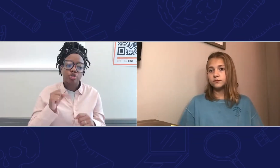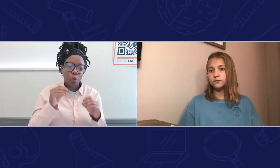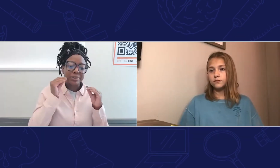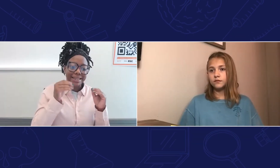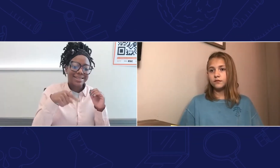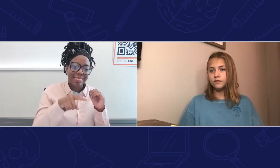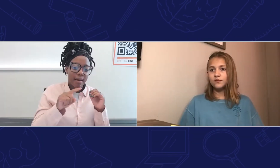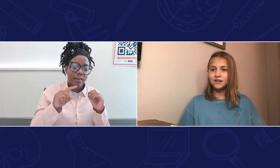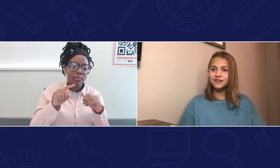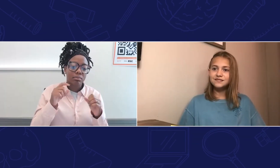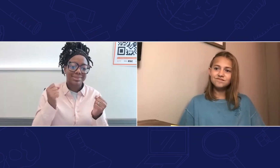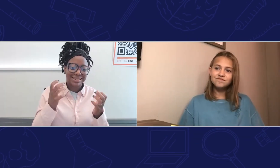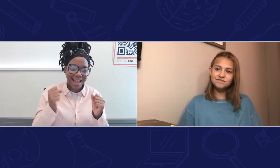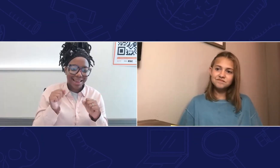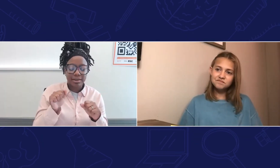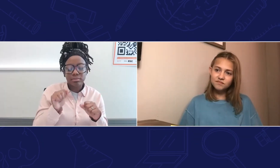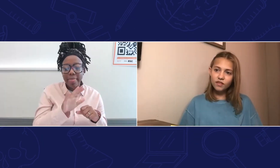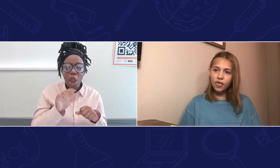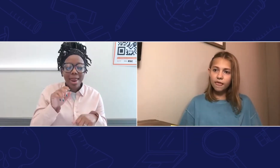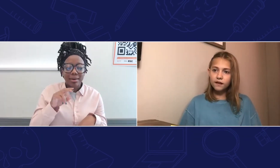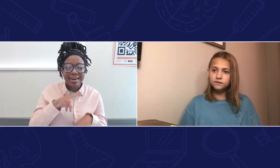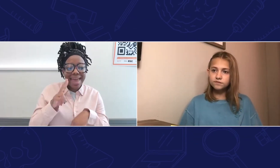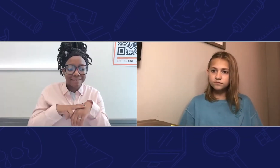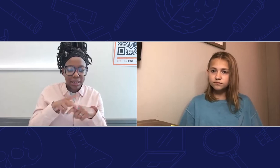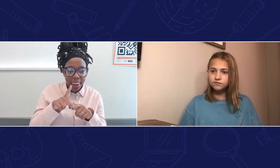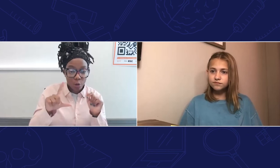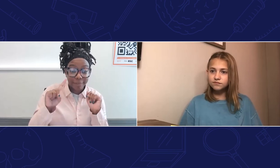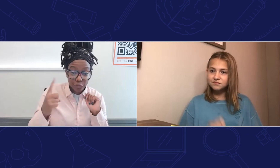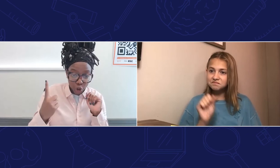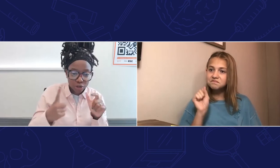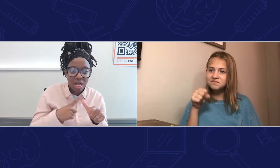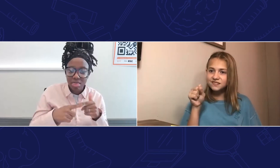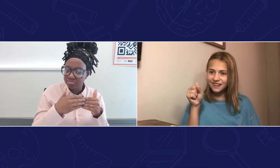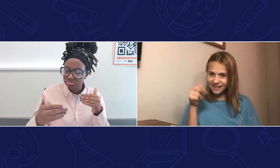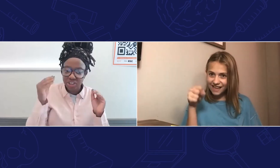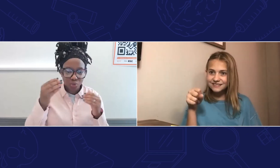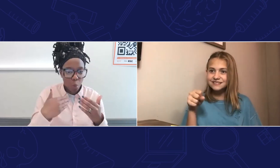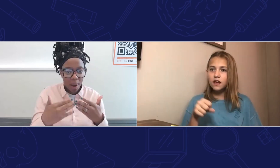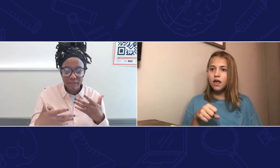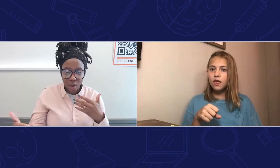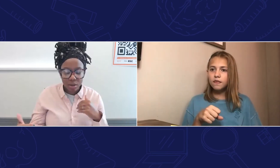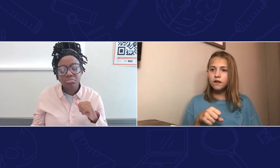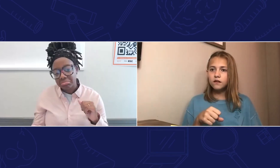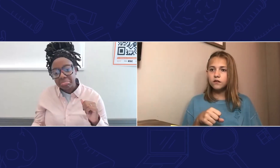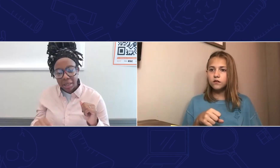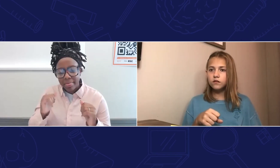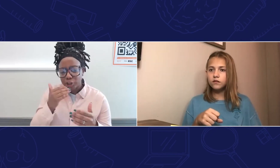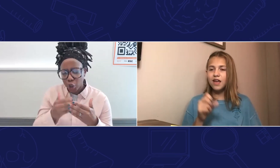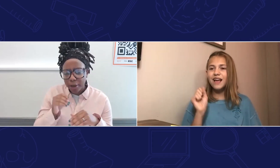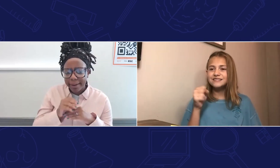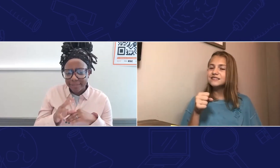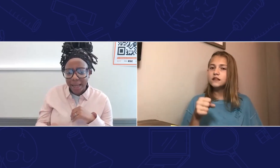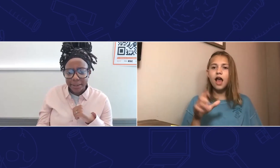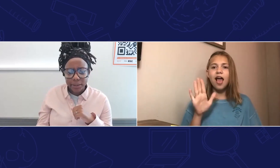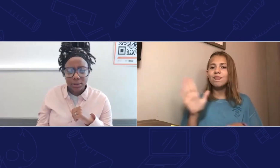So teach them the sign as their native language first, and then from then on, teach them whatever. That's good